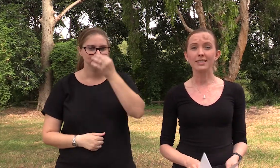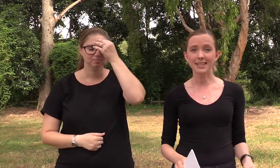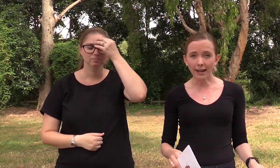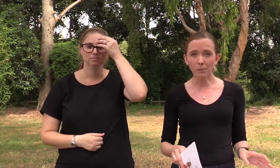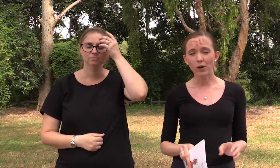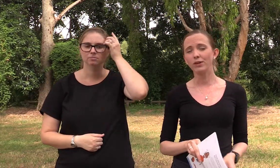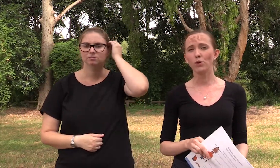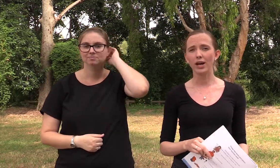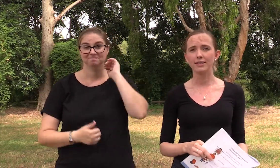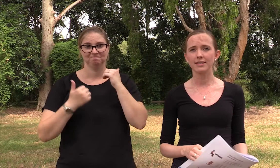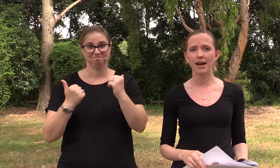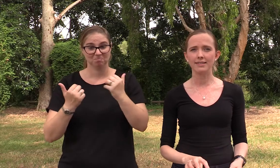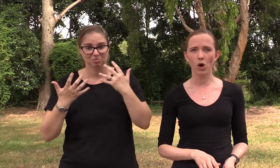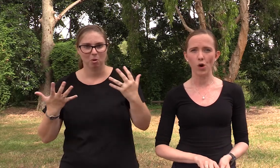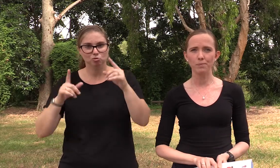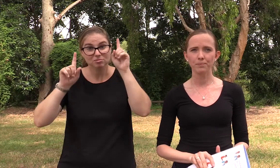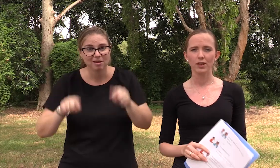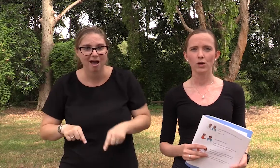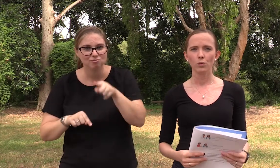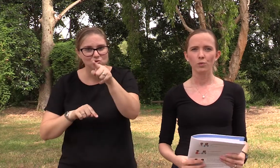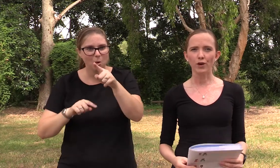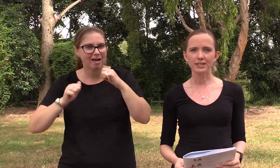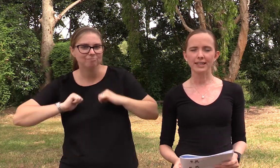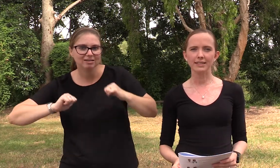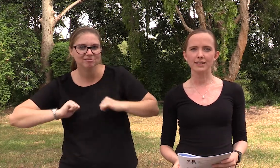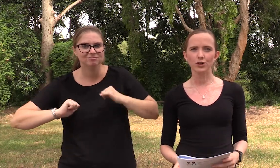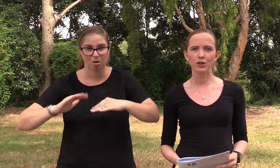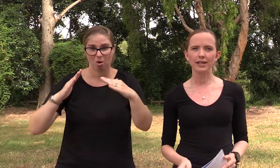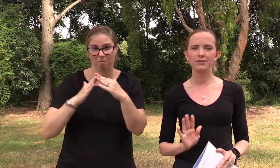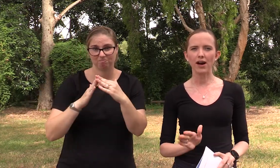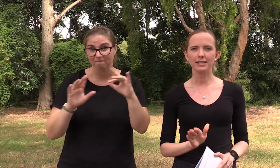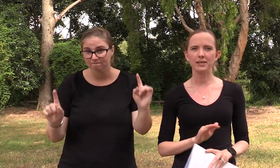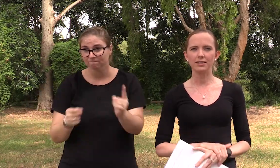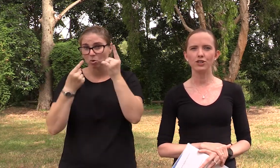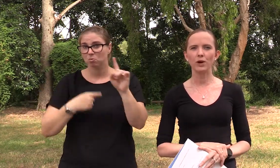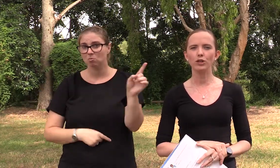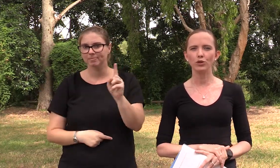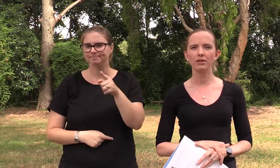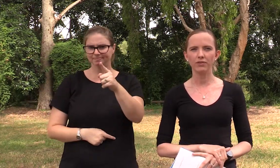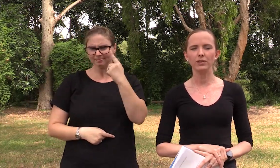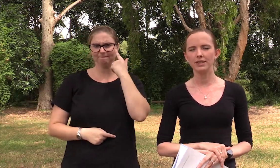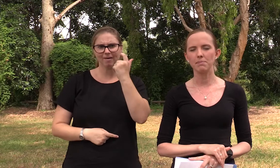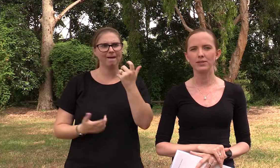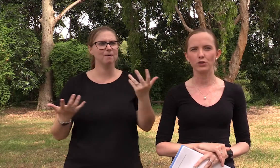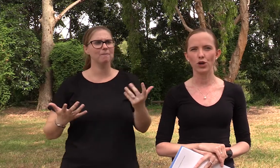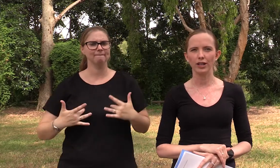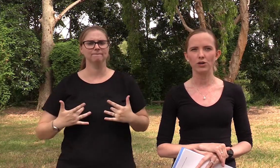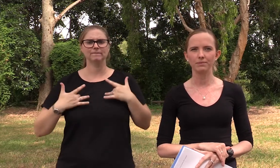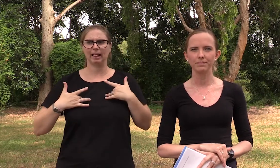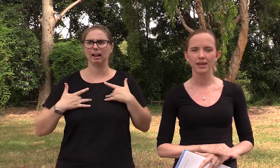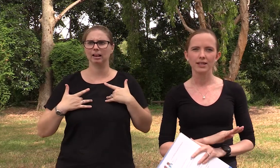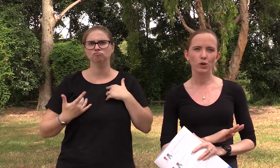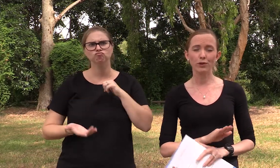So, to start your pelvic floor exercise at home, first things to do is find a position where you can feel this muscle